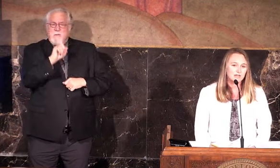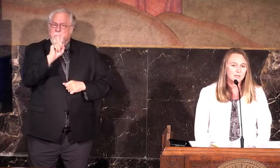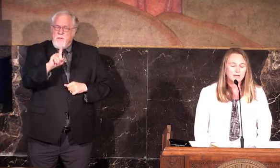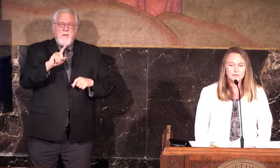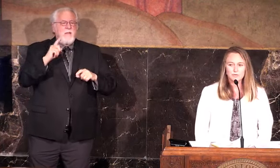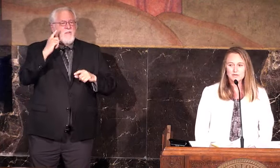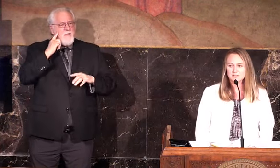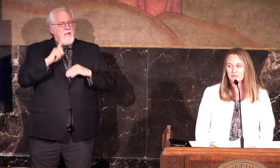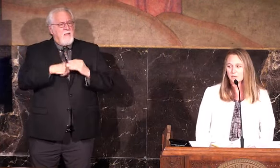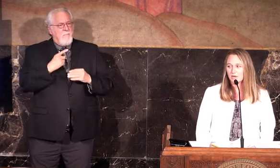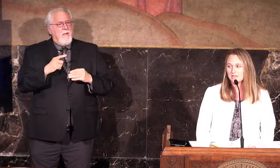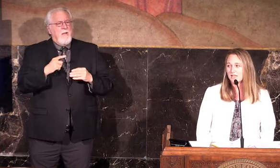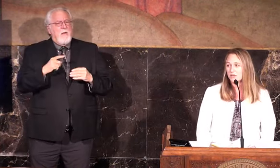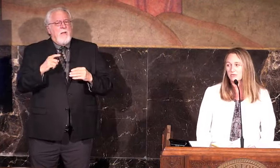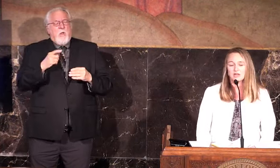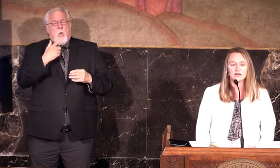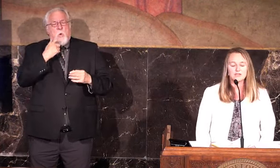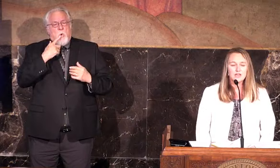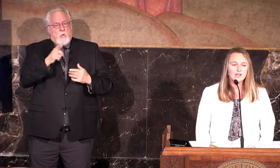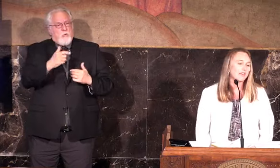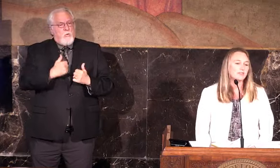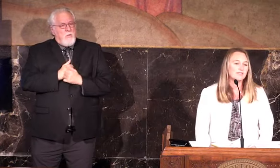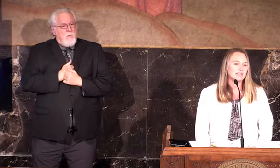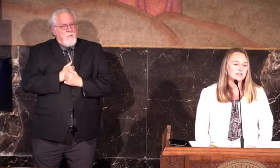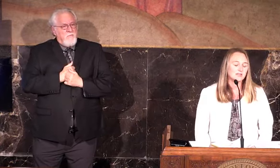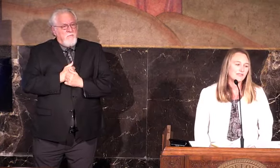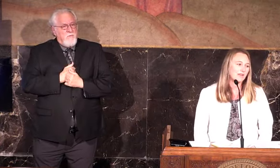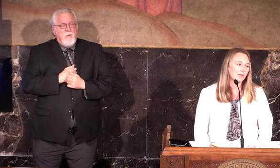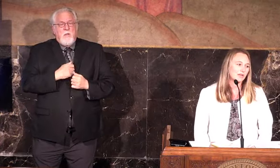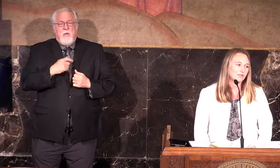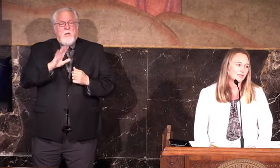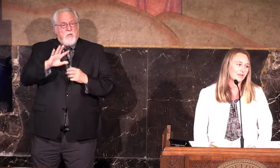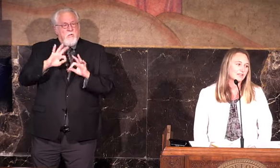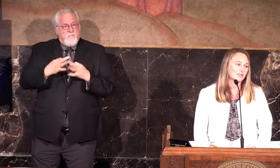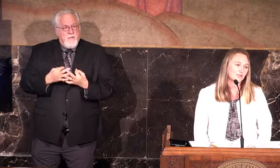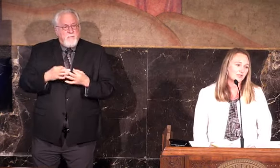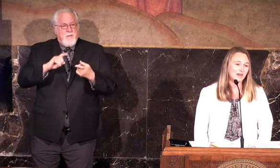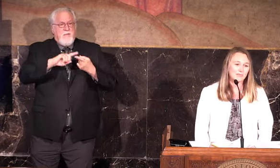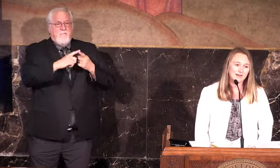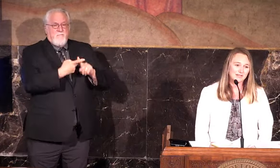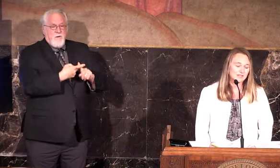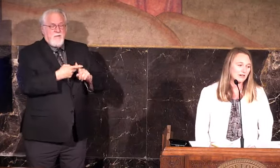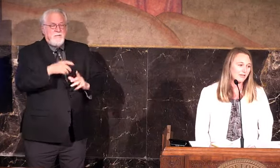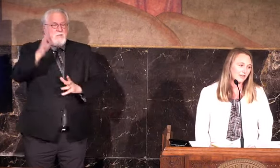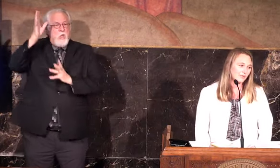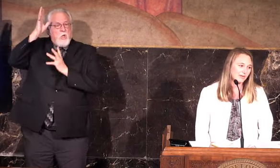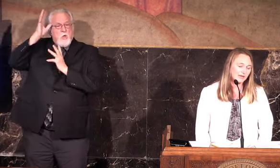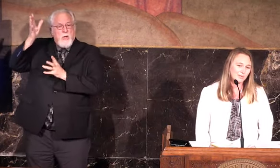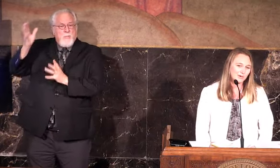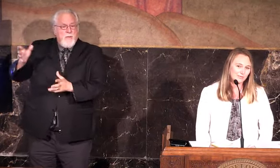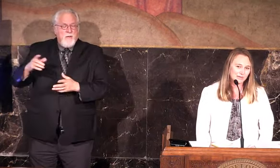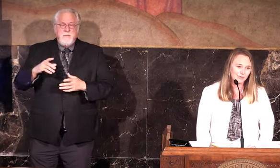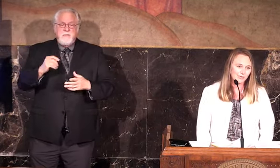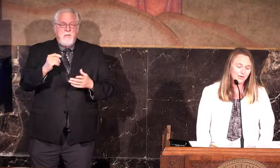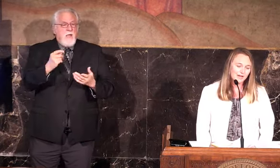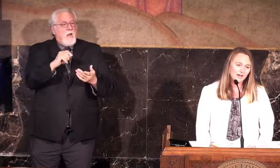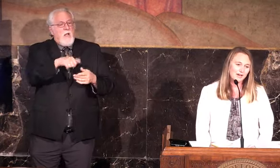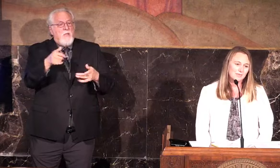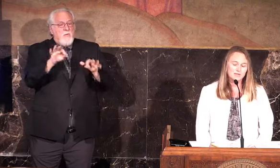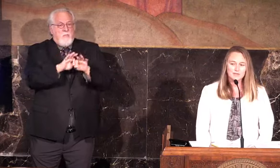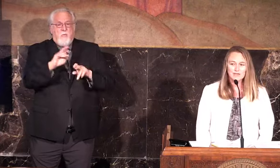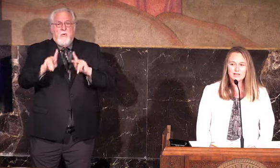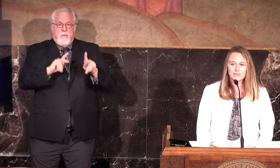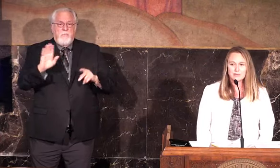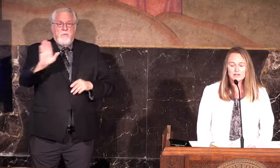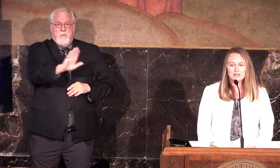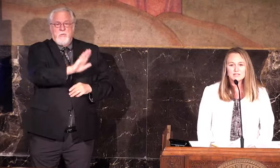to think about the risk of the ones that you love and that you visit, your family and your friends and your grandparents and all the other really important people